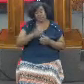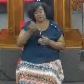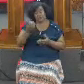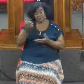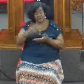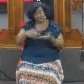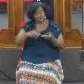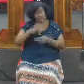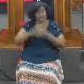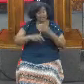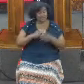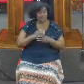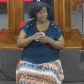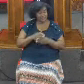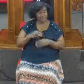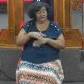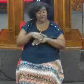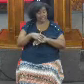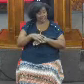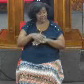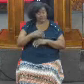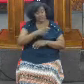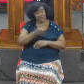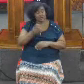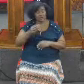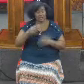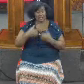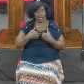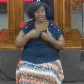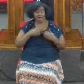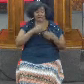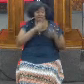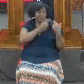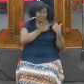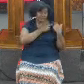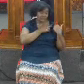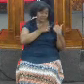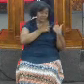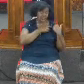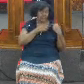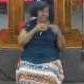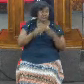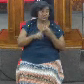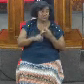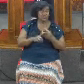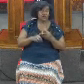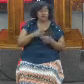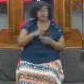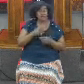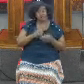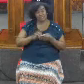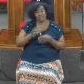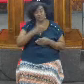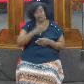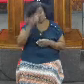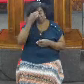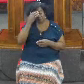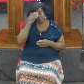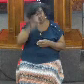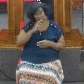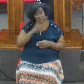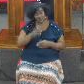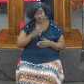of the earth." So you and I have been given a responsibility that you and I know the truth, that